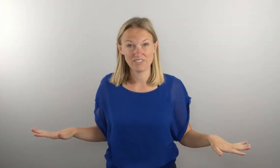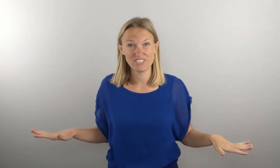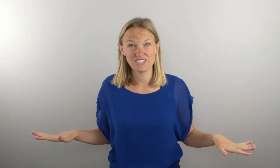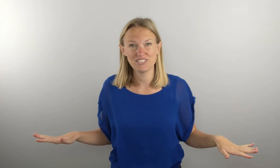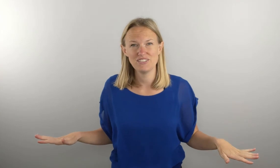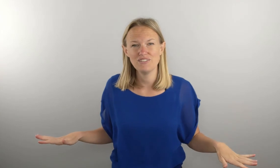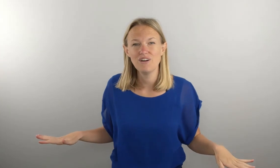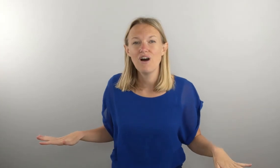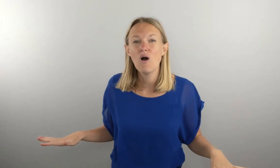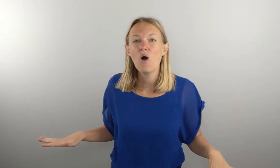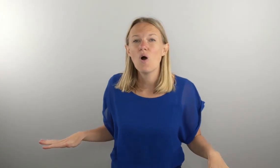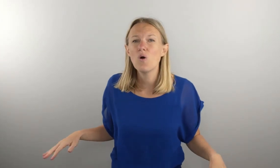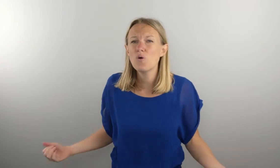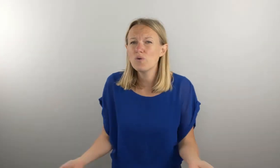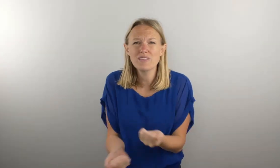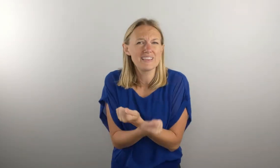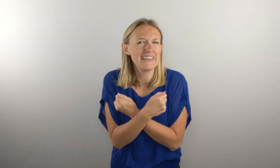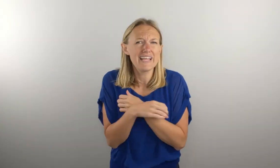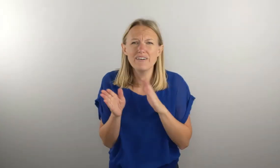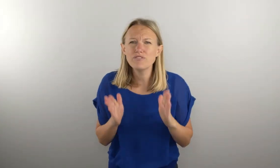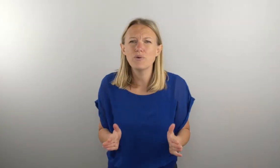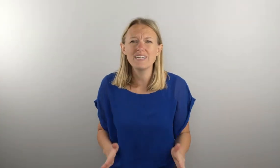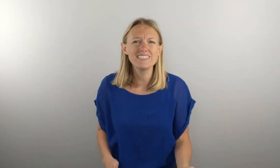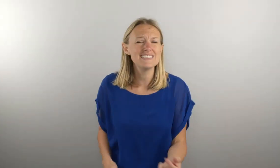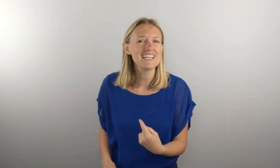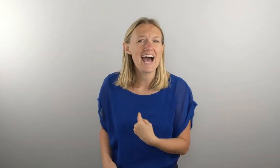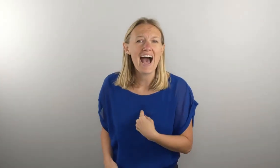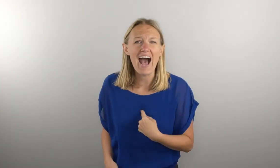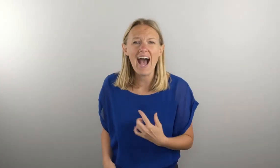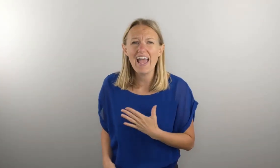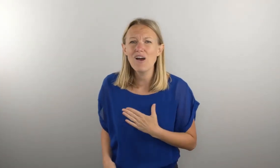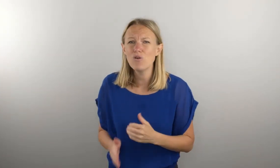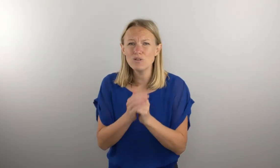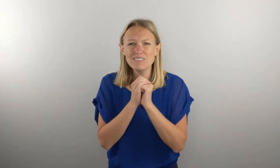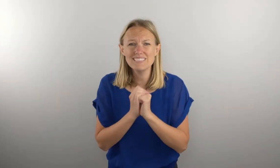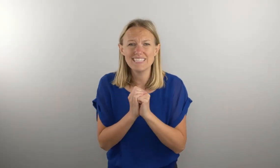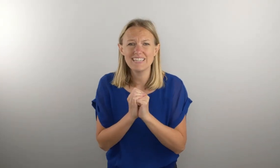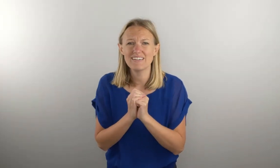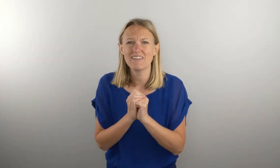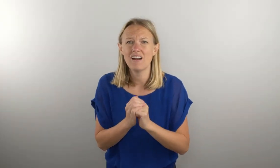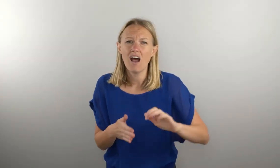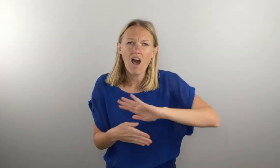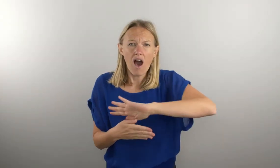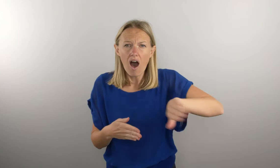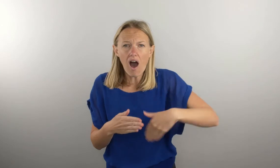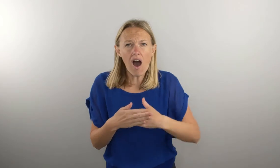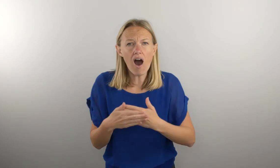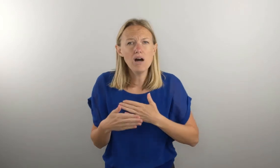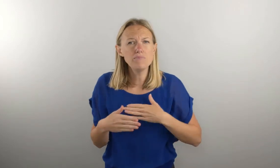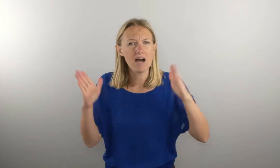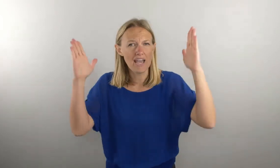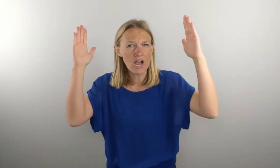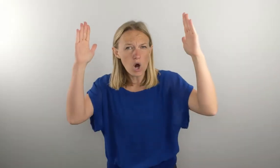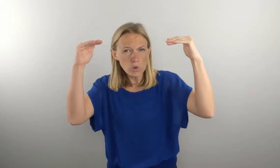verse 2. Oh, the loved ones I hold dear, all my